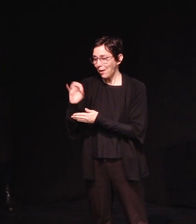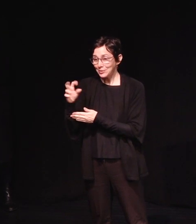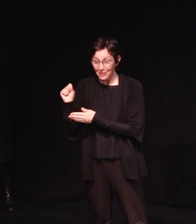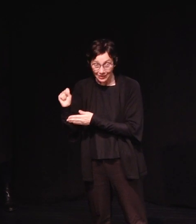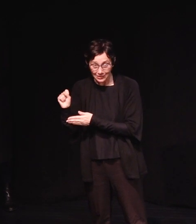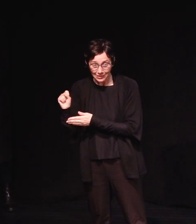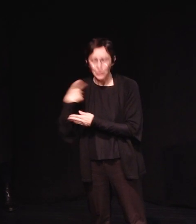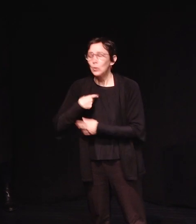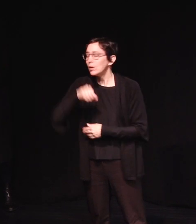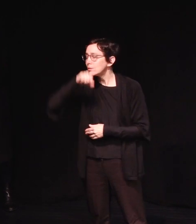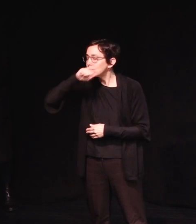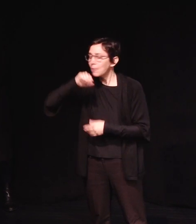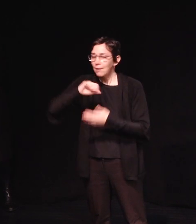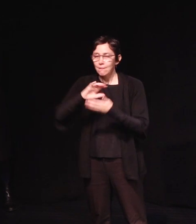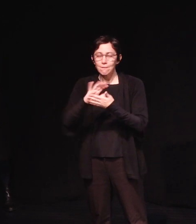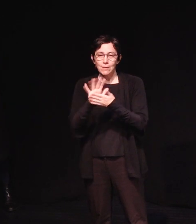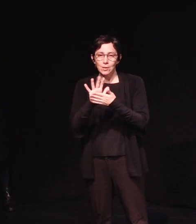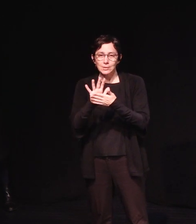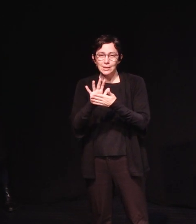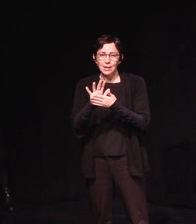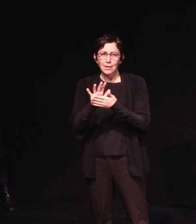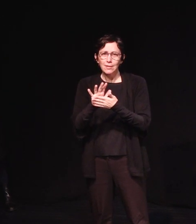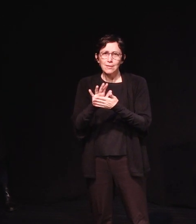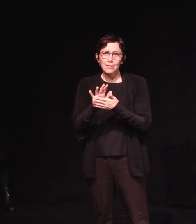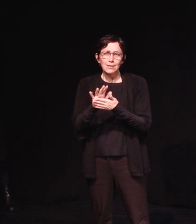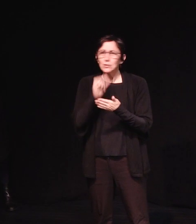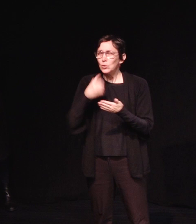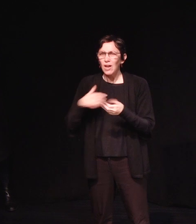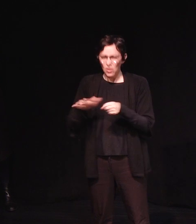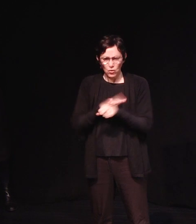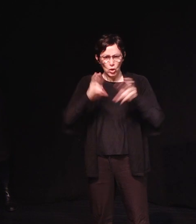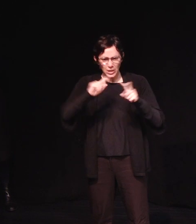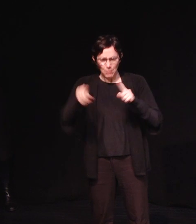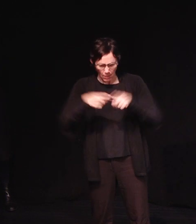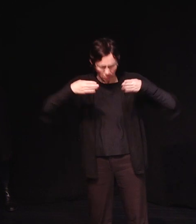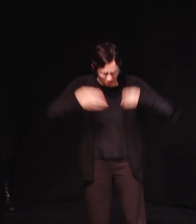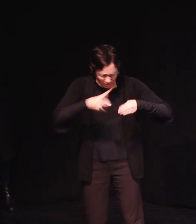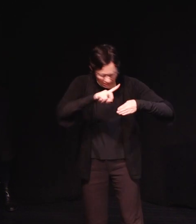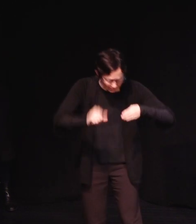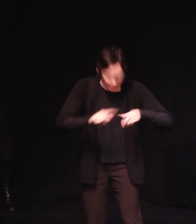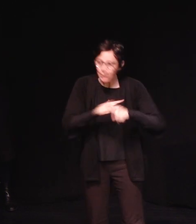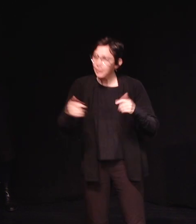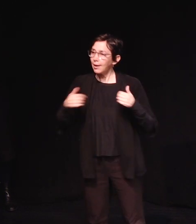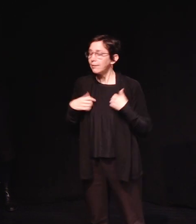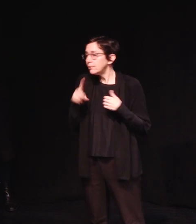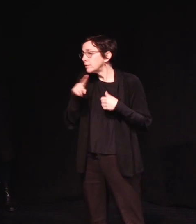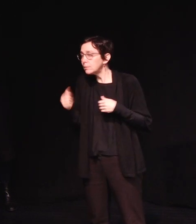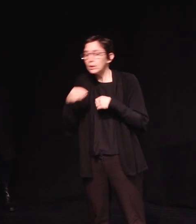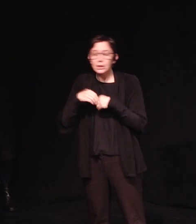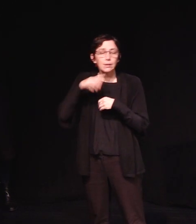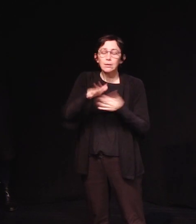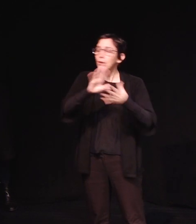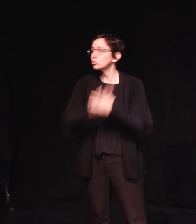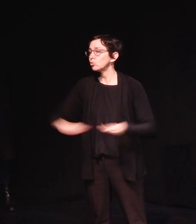films that are not necessarily completely about the disability, but rather are inclusive of disability in the fabric of the